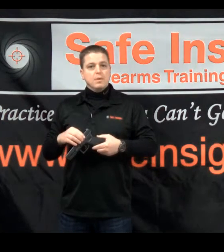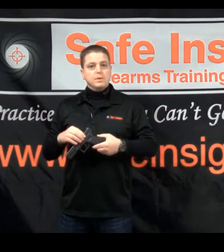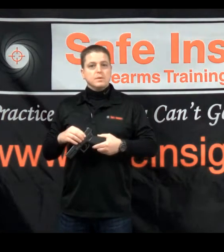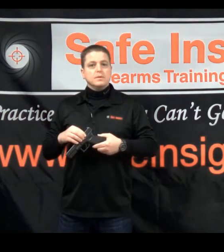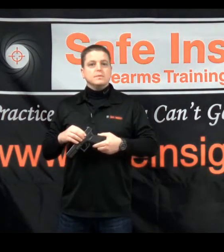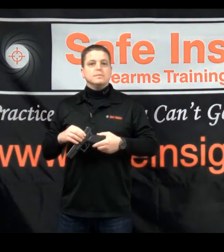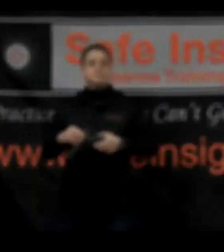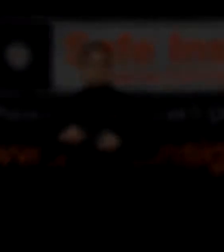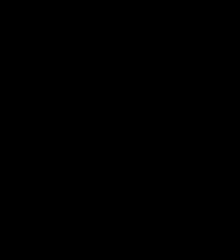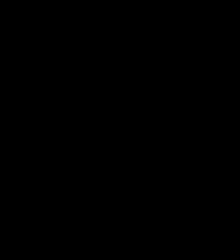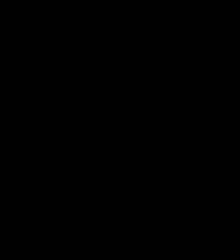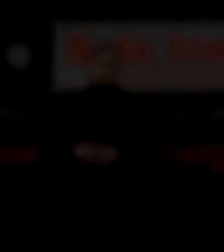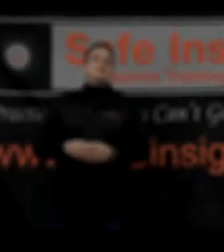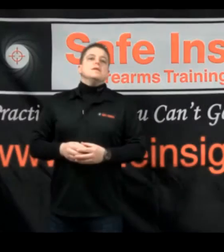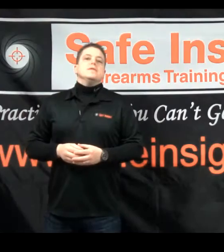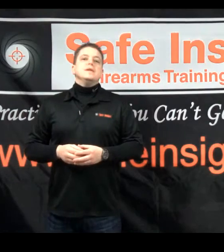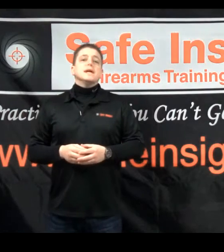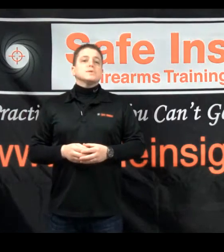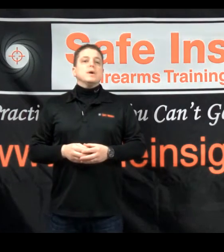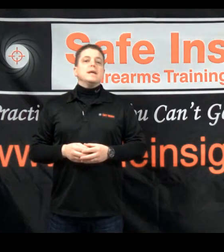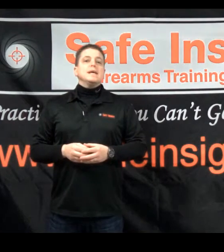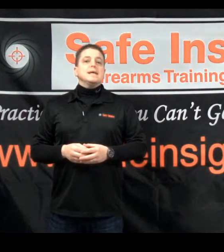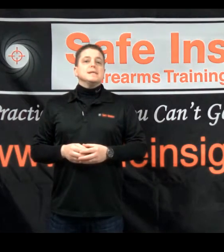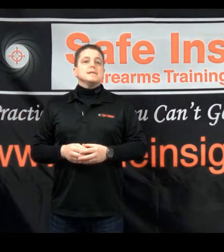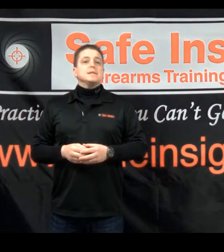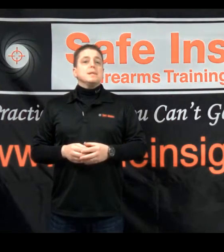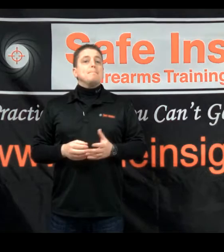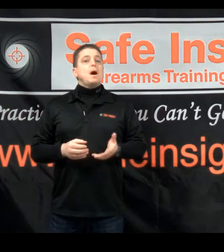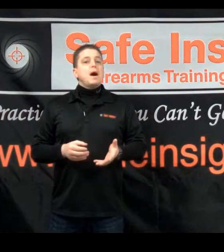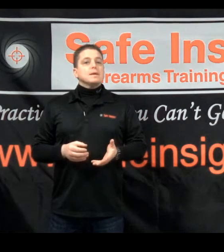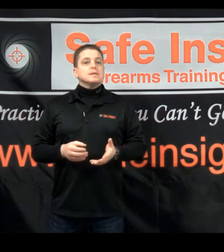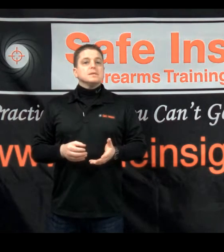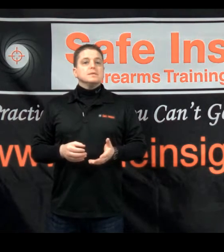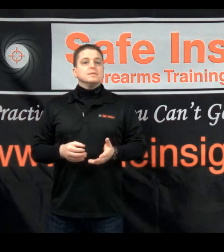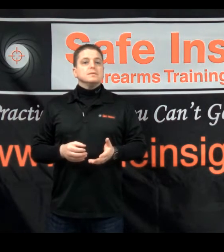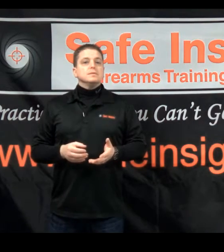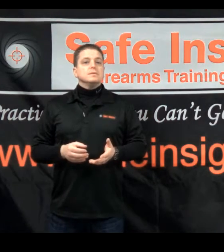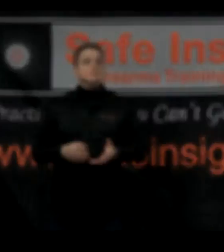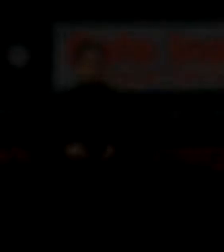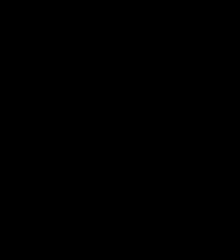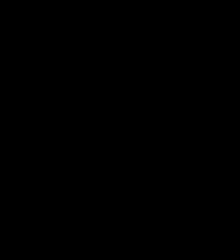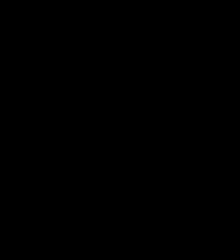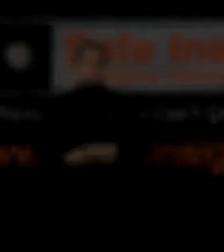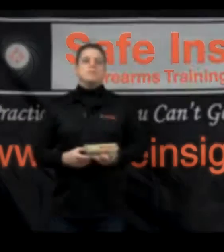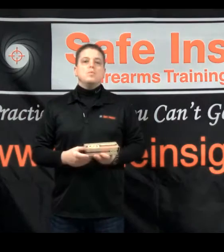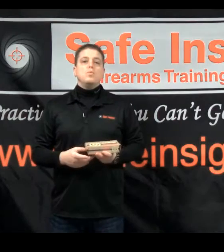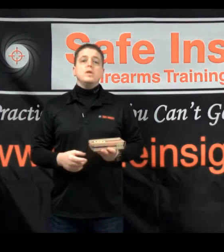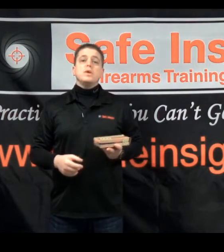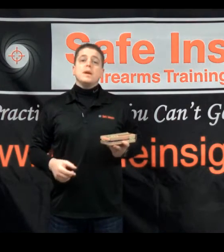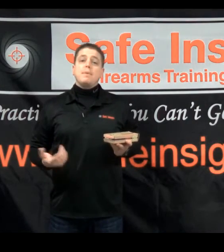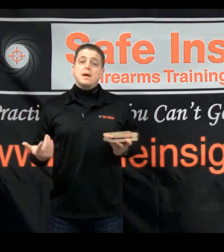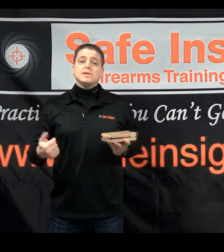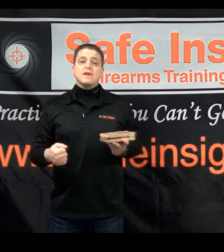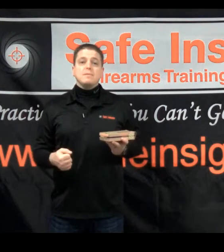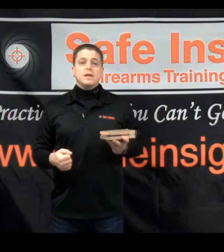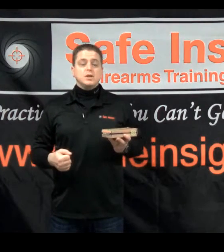round. The next one is the box. When you get a box of